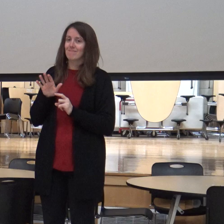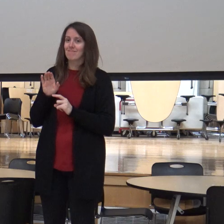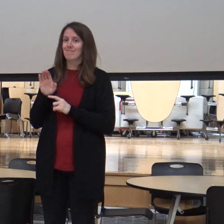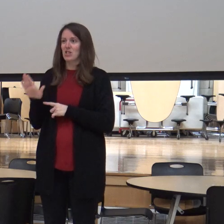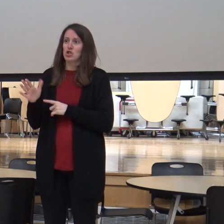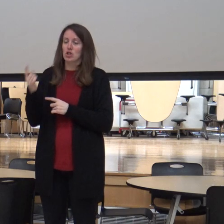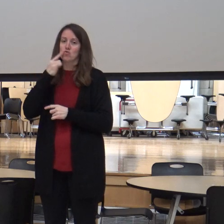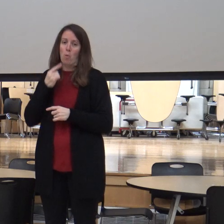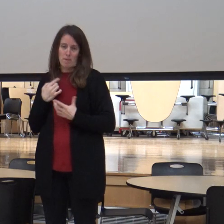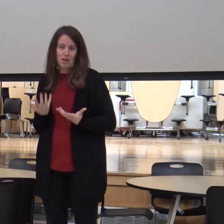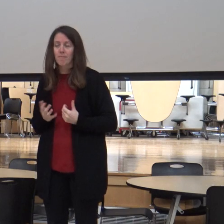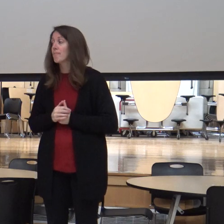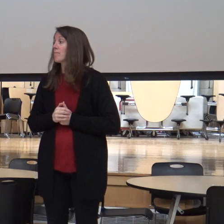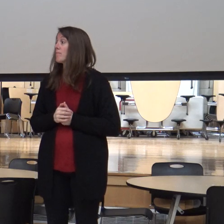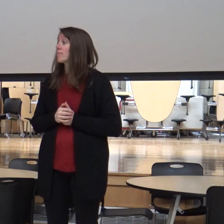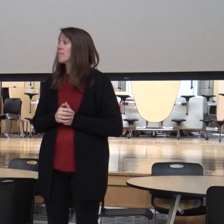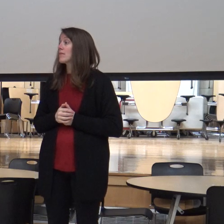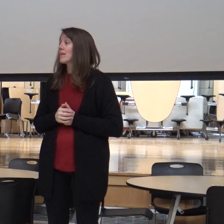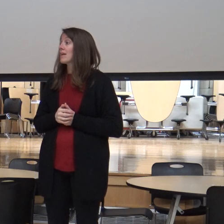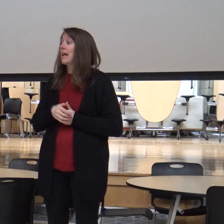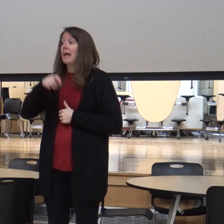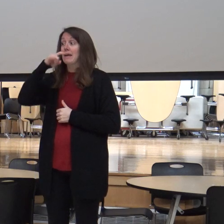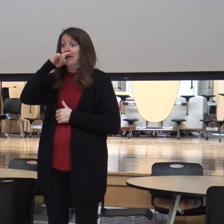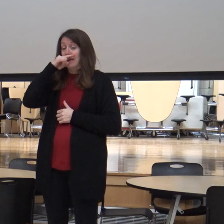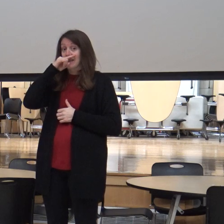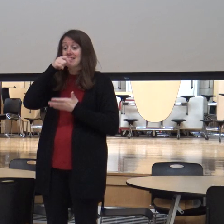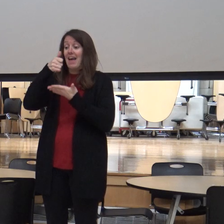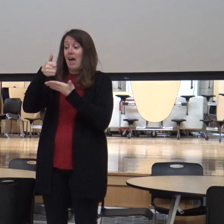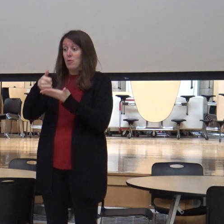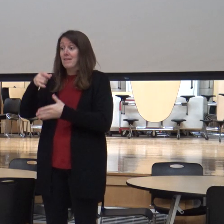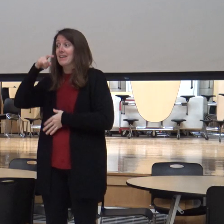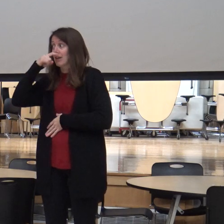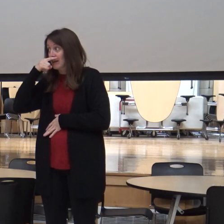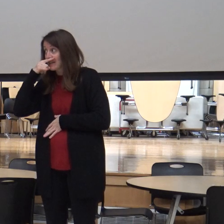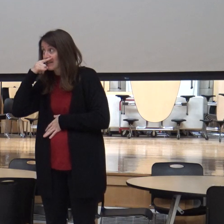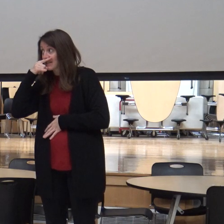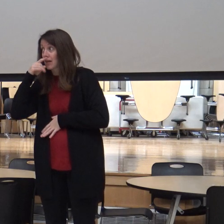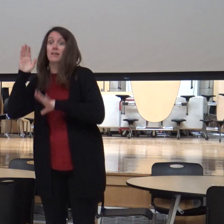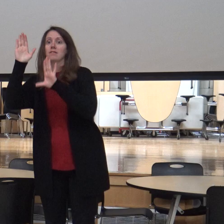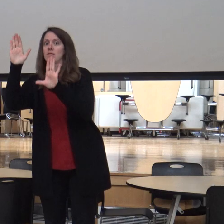Yeah. Kids Helping Kids, by the way, that's phenomenal. We've got different